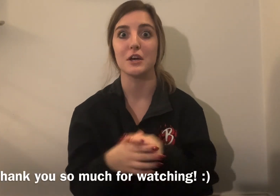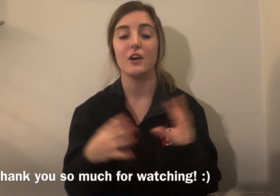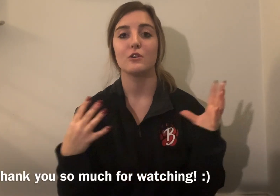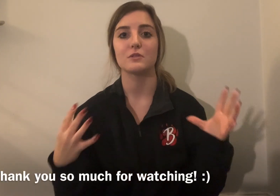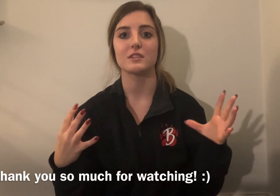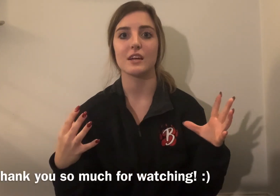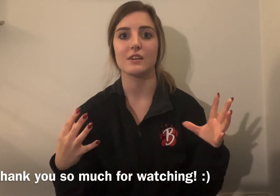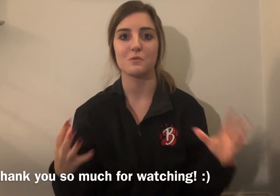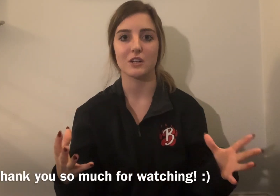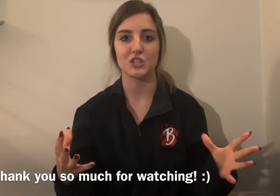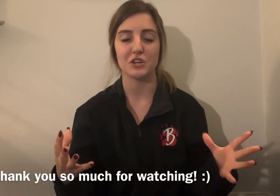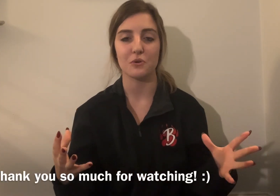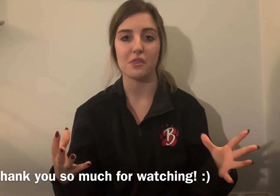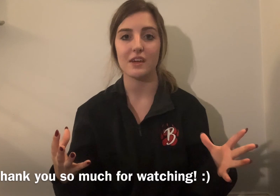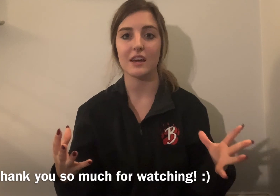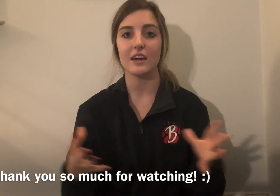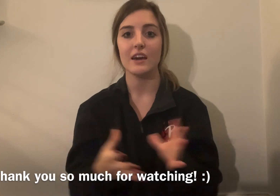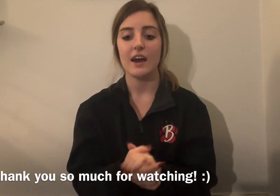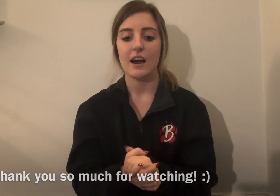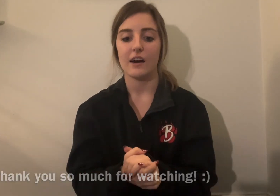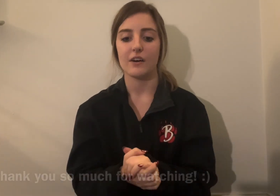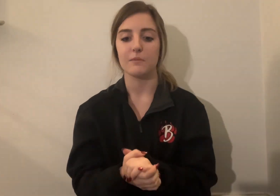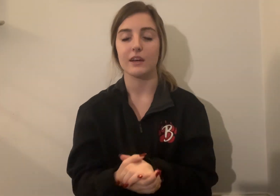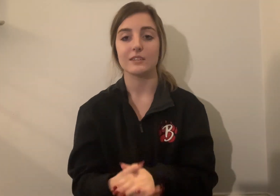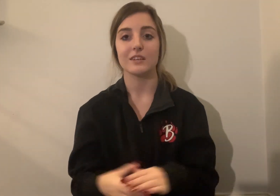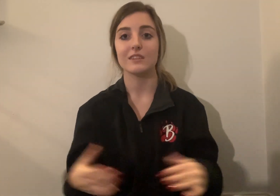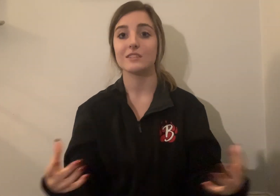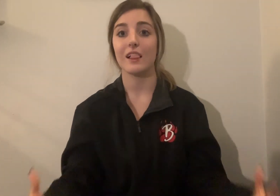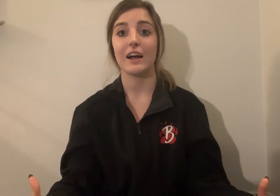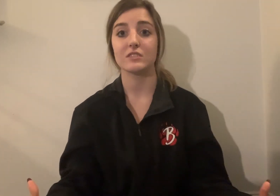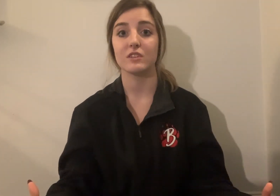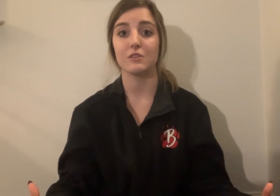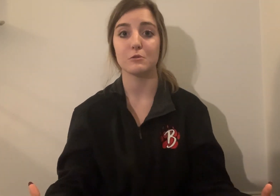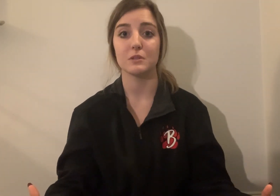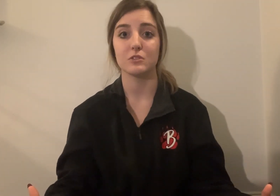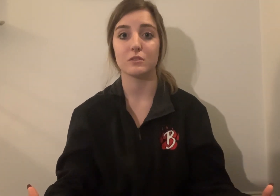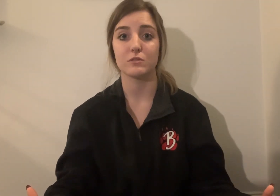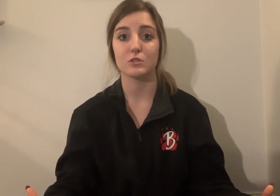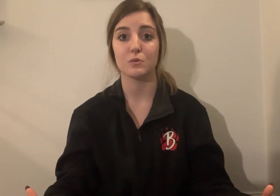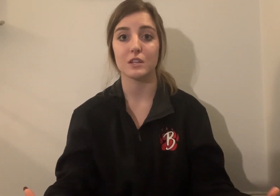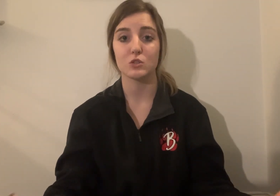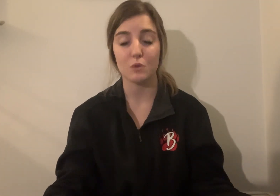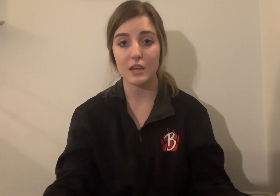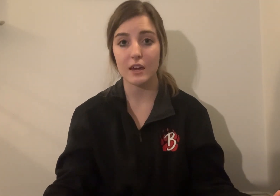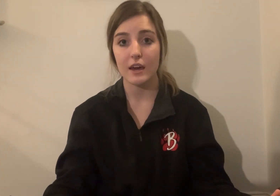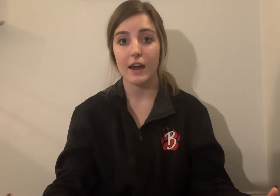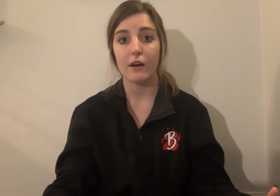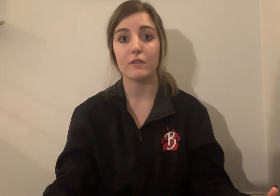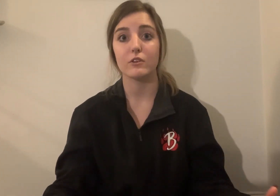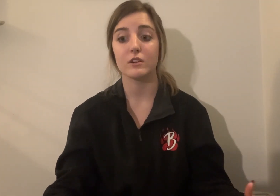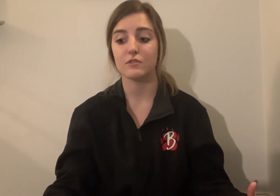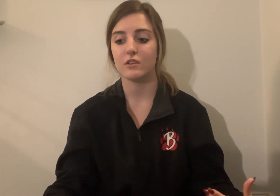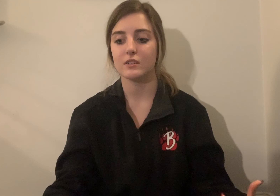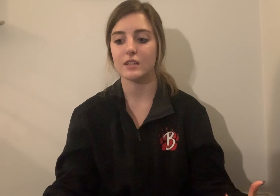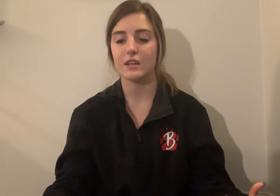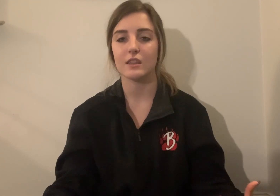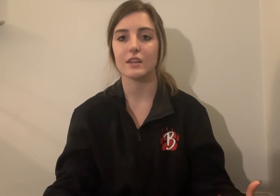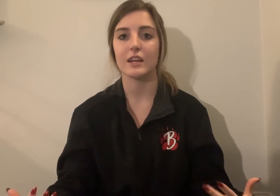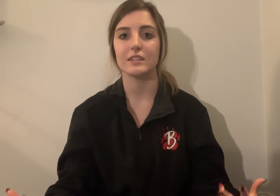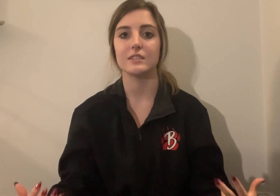who stayed and watched the whole thing. Like I said, this is the last video I will be doing for 2020. However, if there is anything that I did